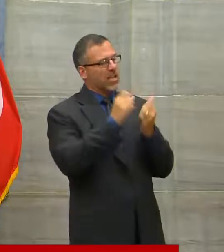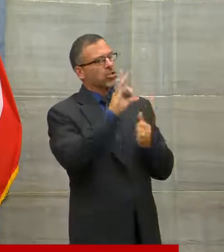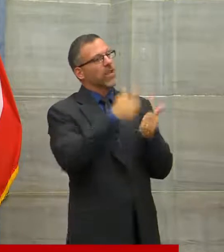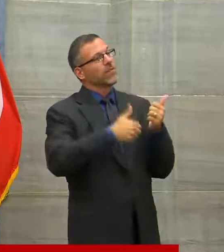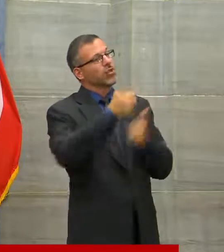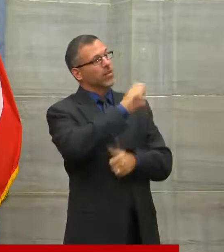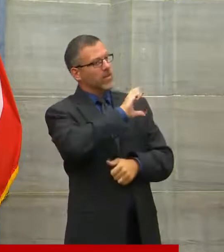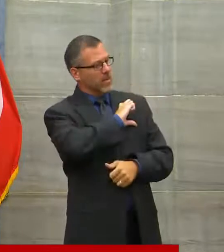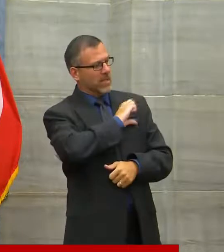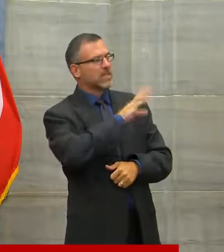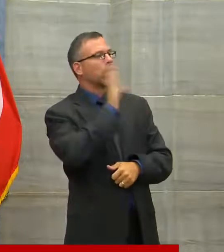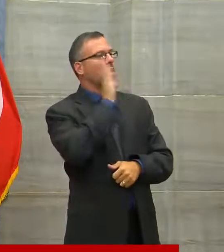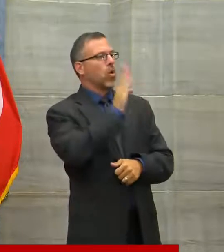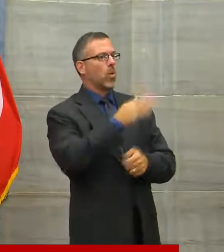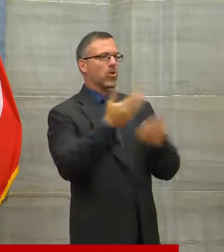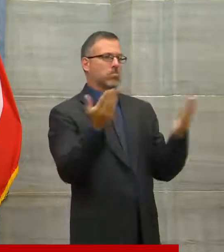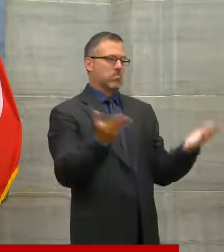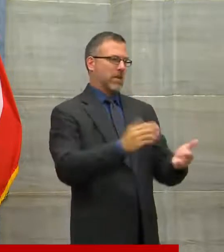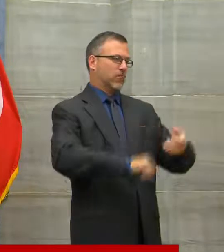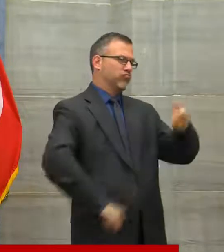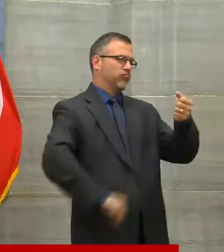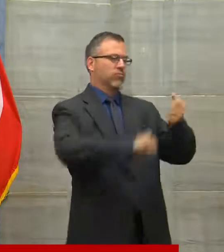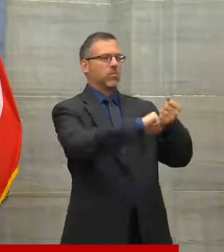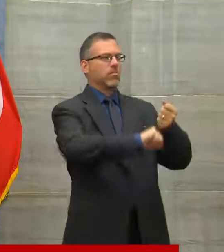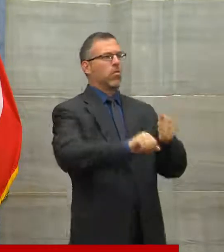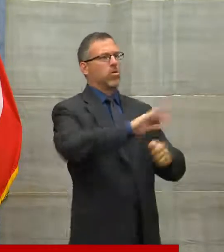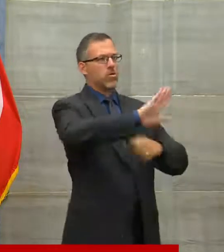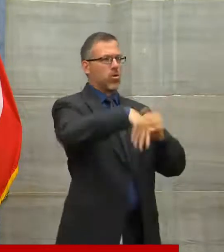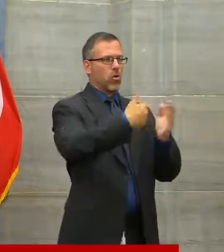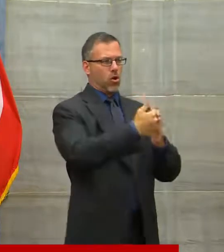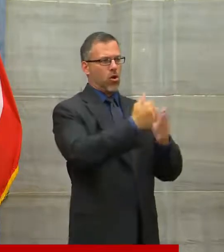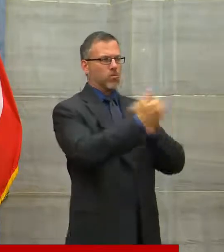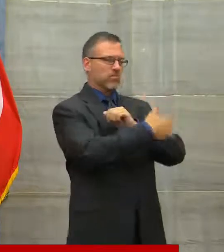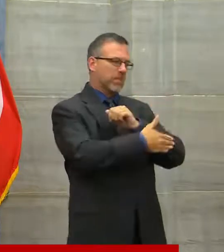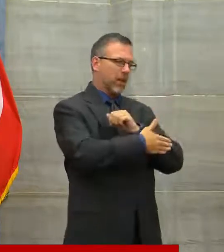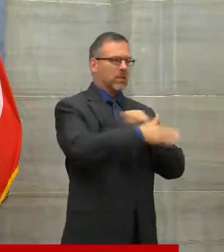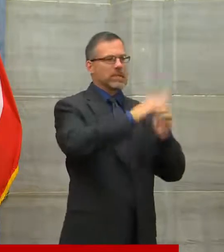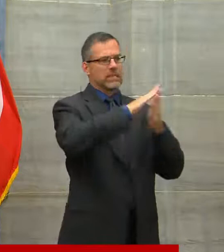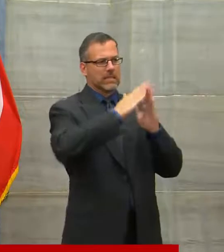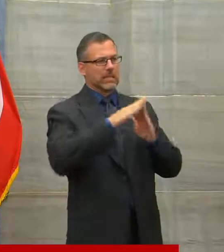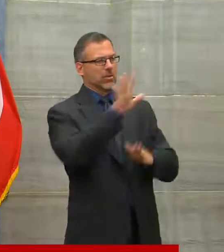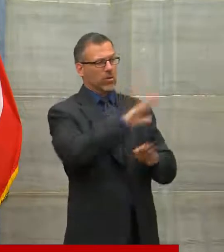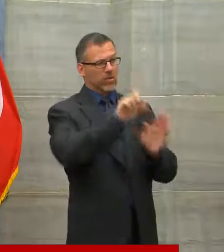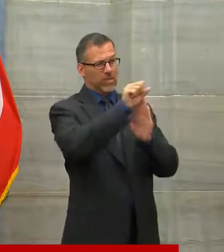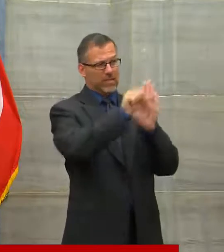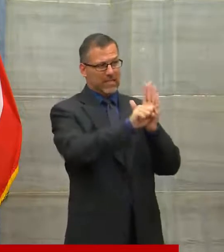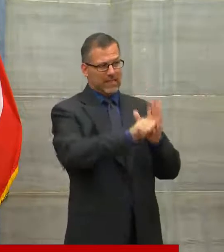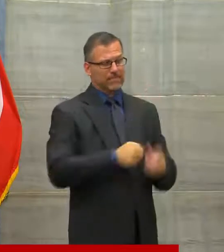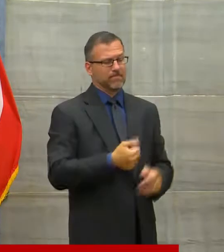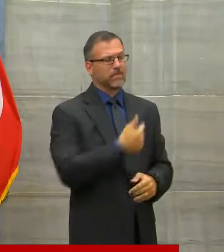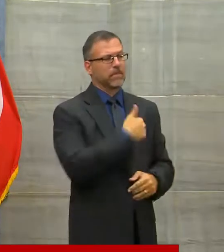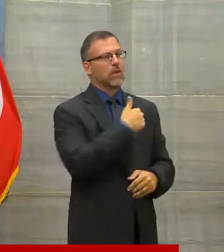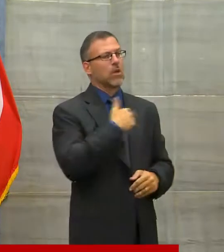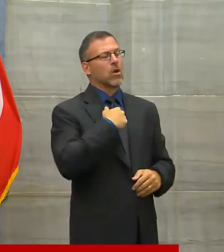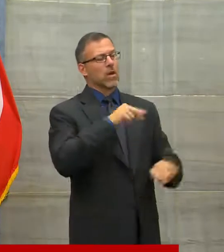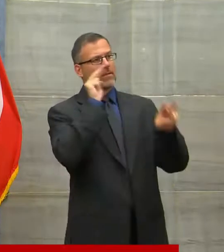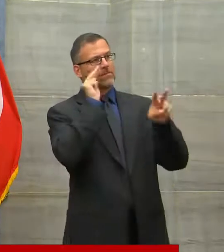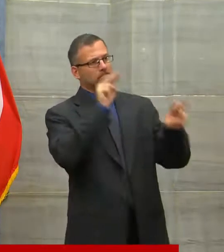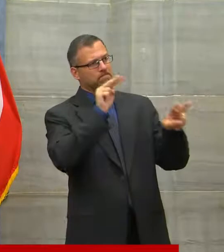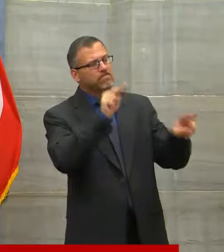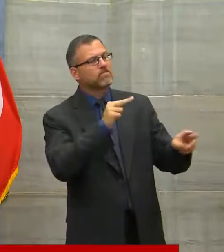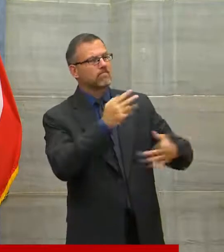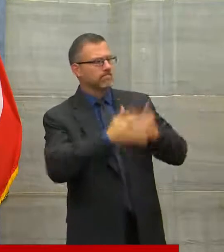all law enforcement agencies statewide. We look forward to working with our communities,